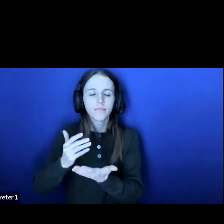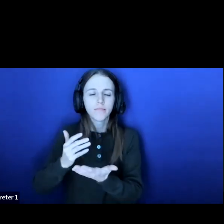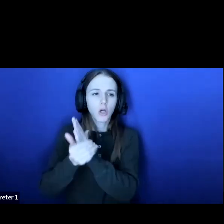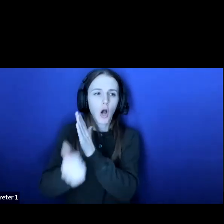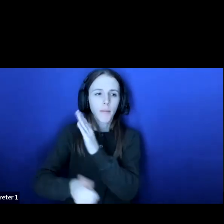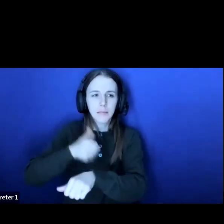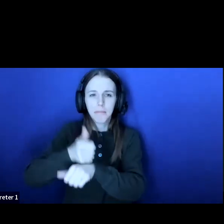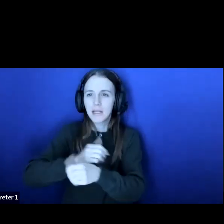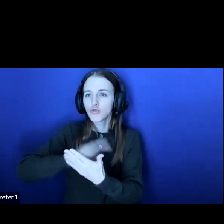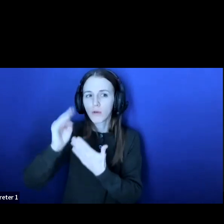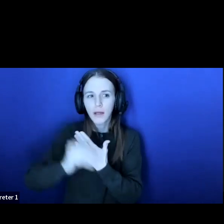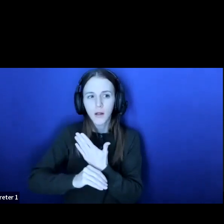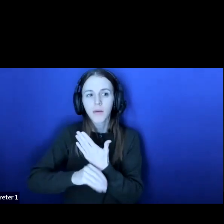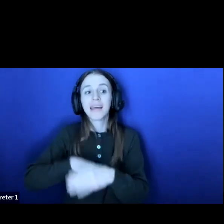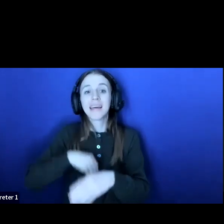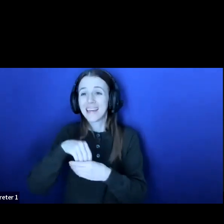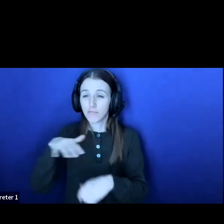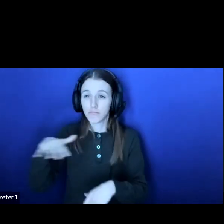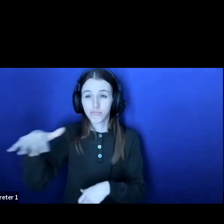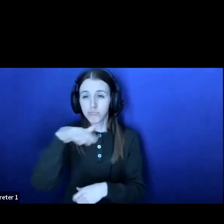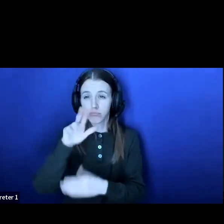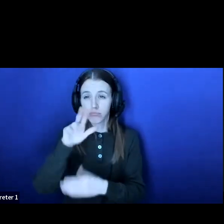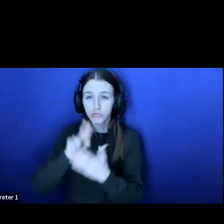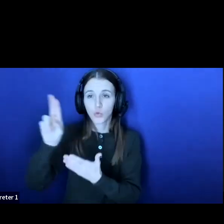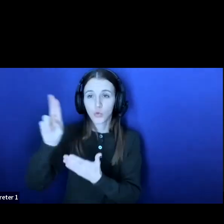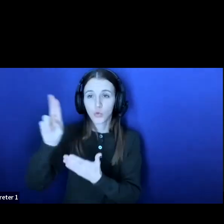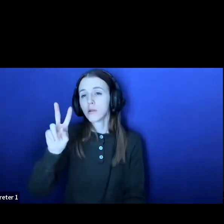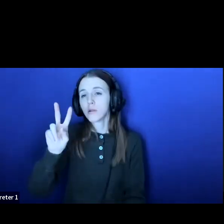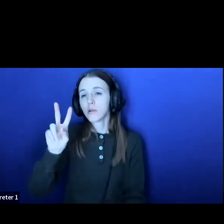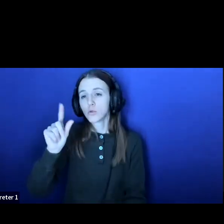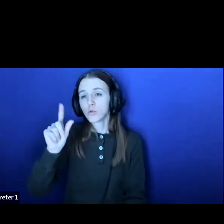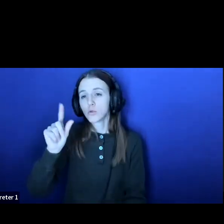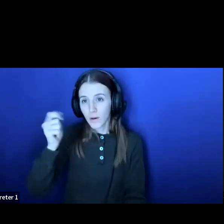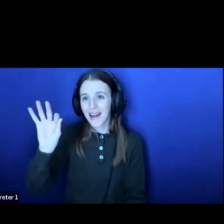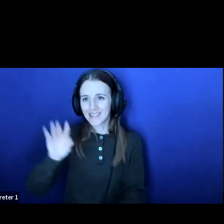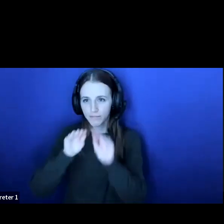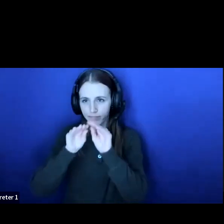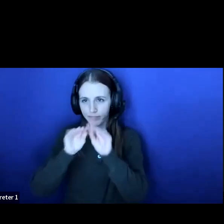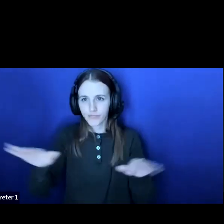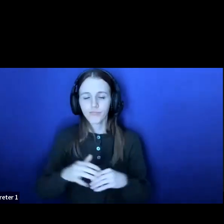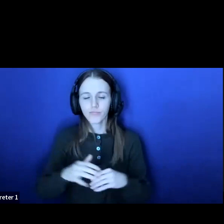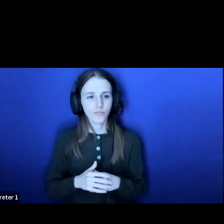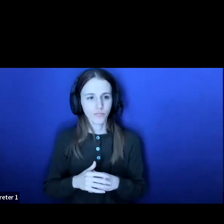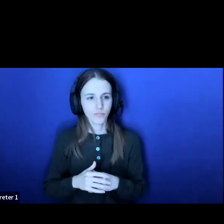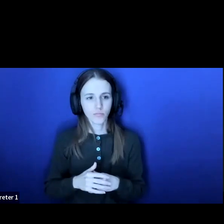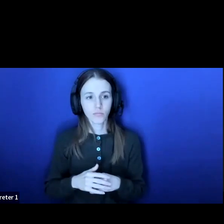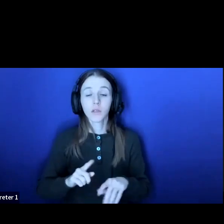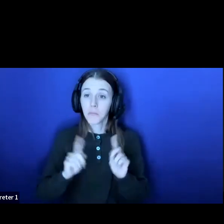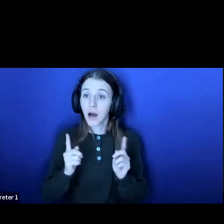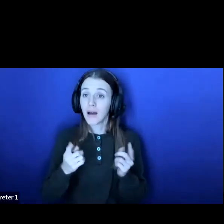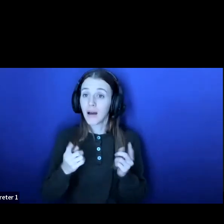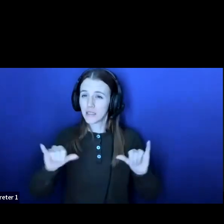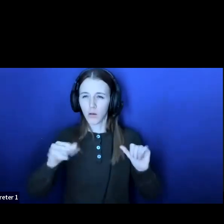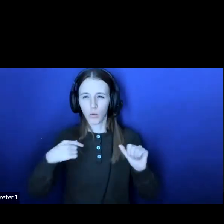schools in India in 2019. However, still, when we visualize the competencies, they were